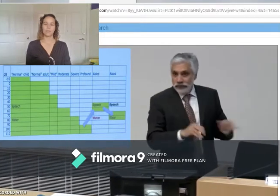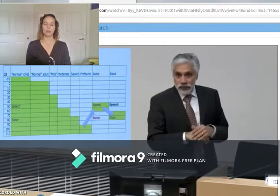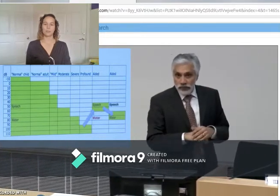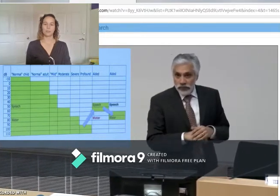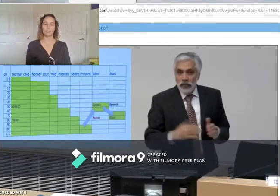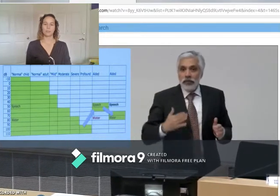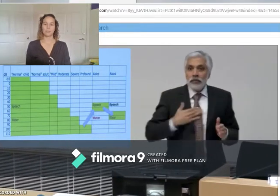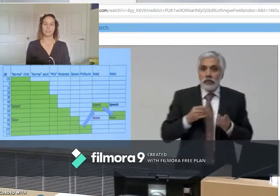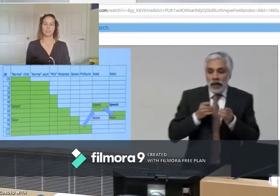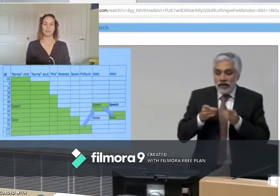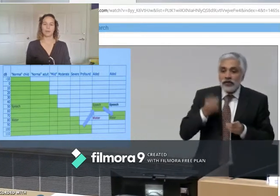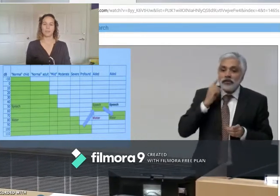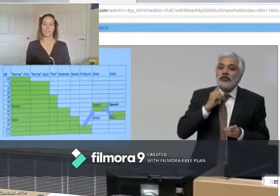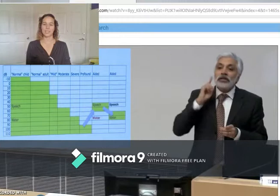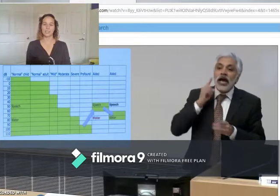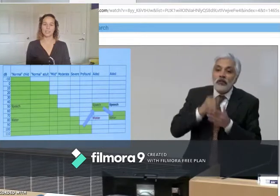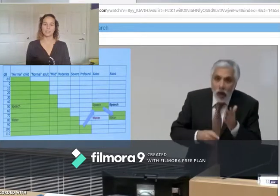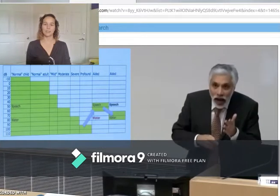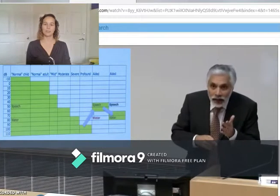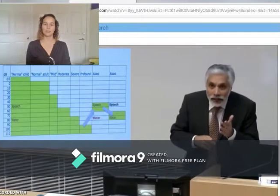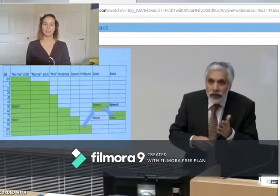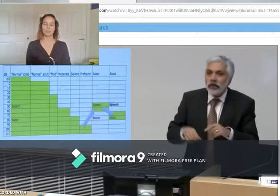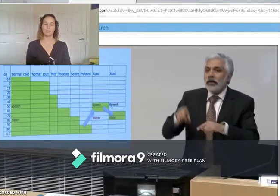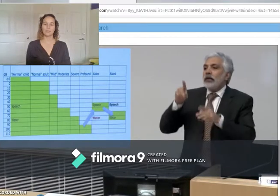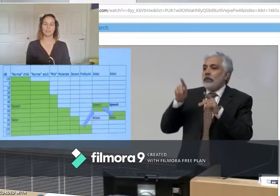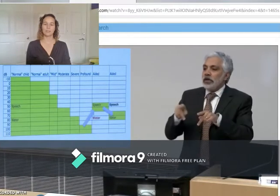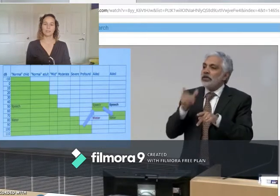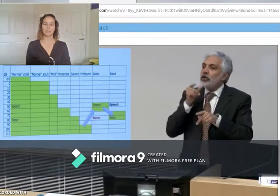For deaf and hard of hearing people, it's not about this.